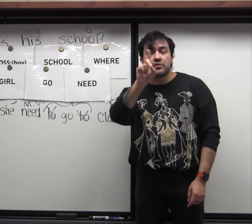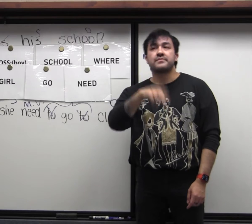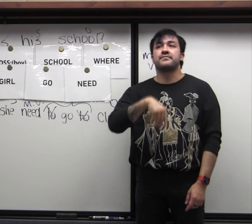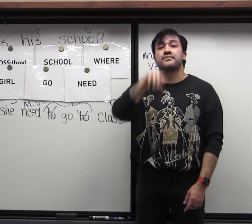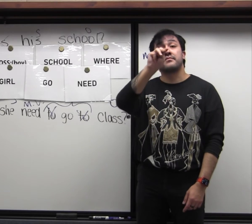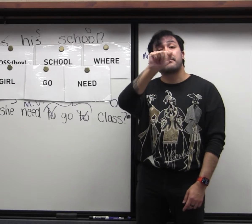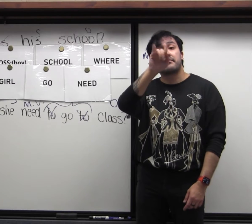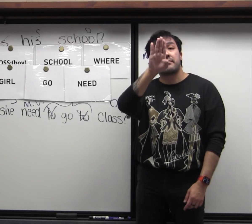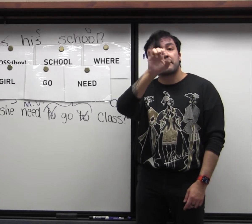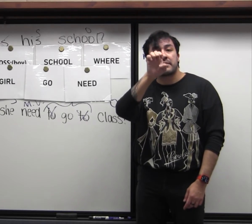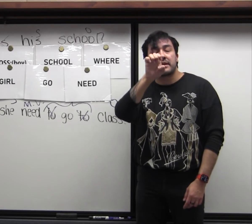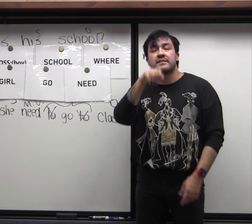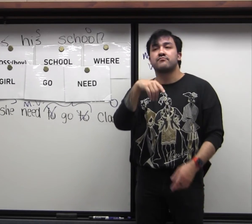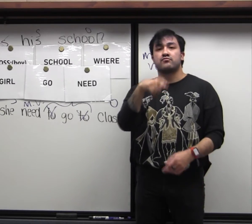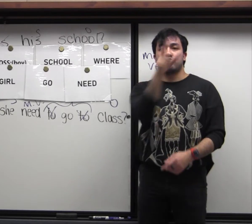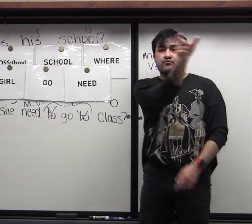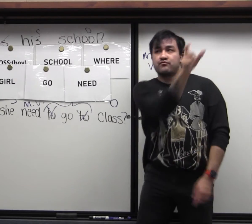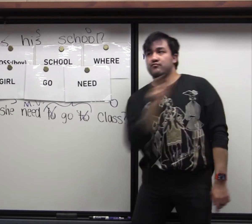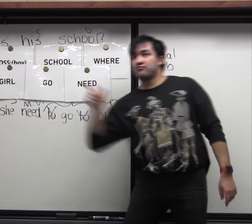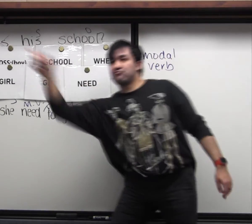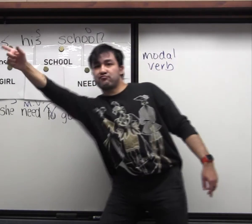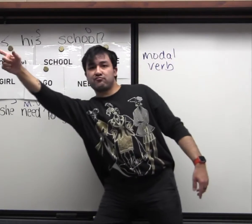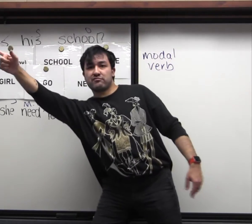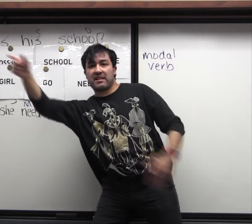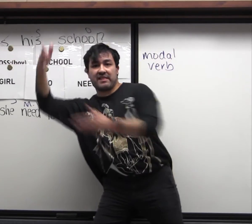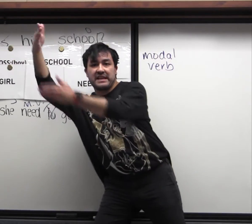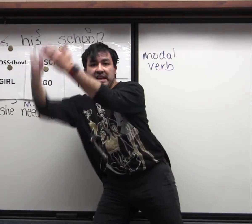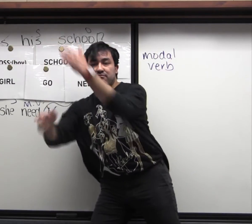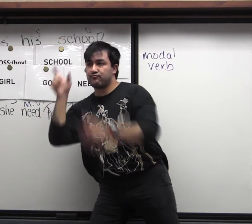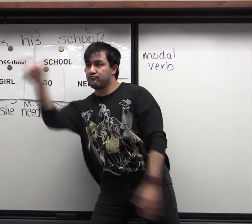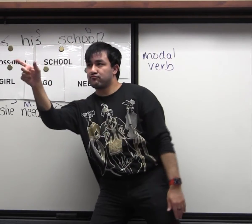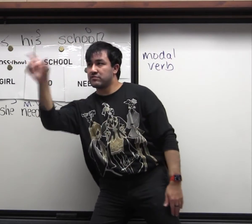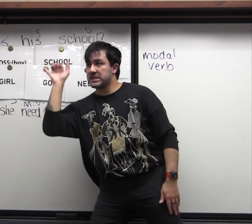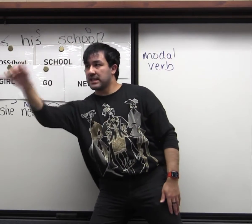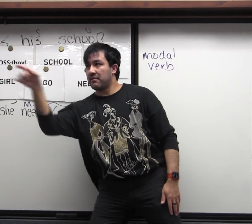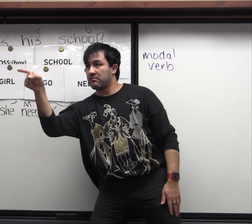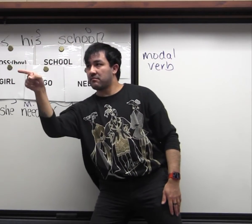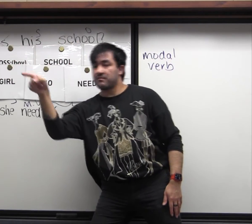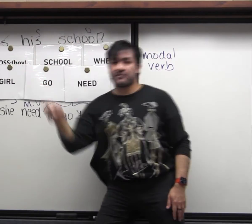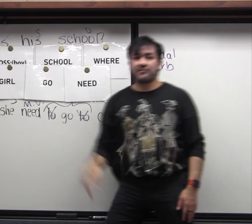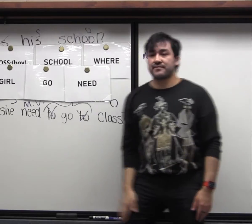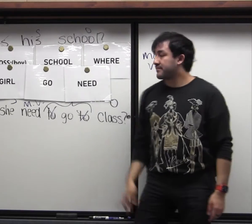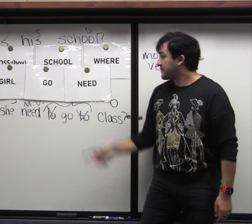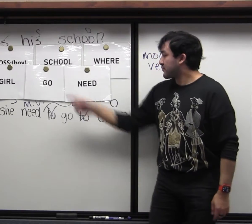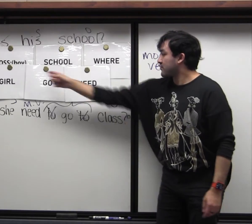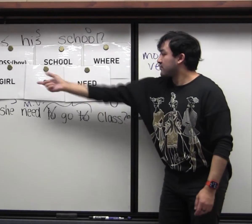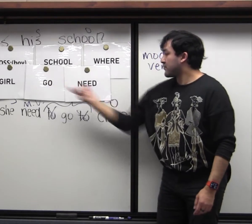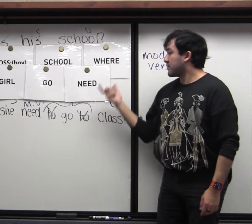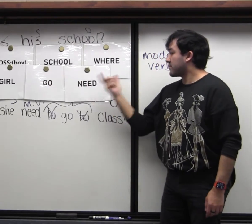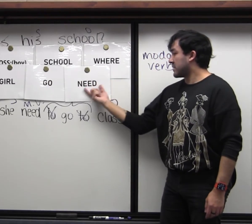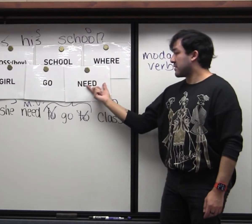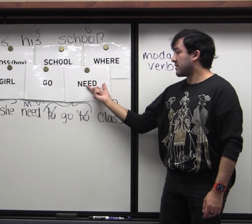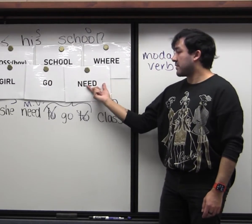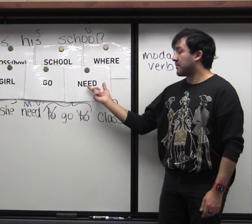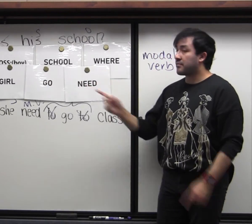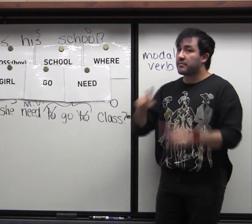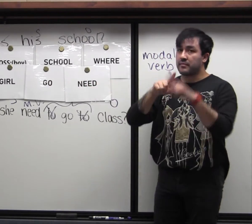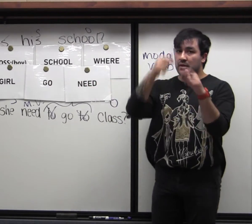can, should, maybe, automatically just put it at the end and just, stay there, okay? And so